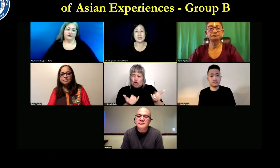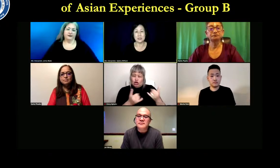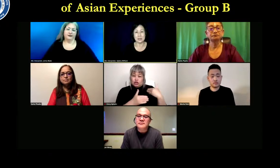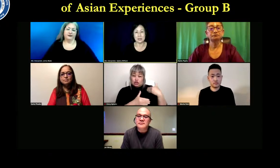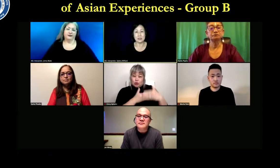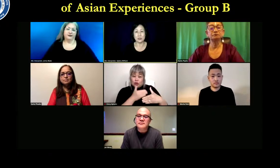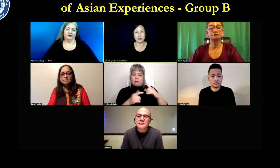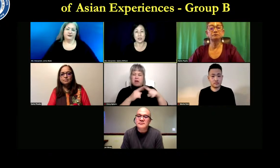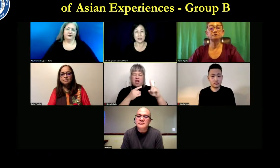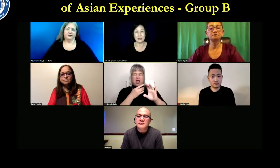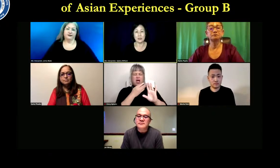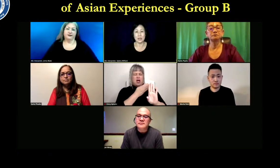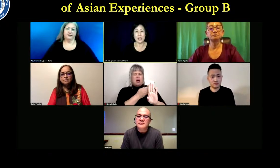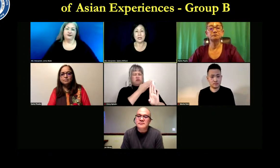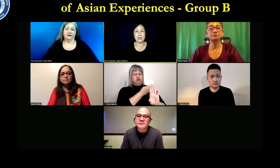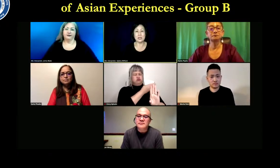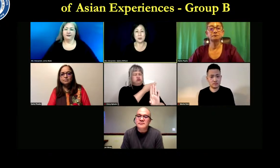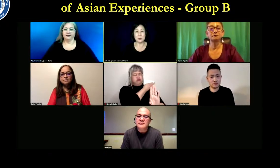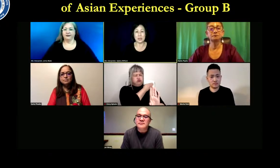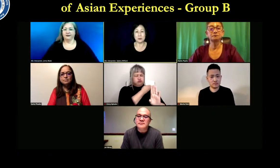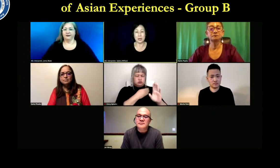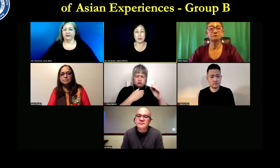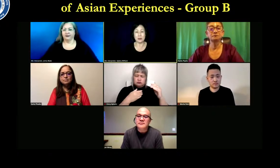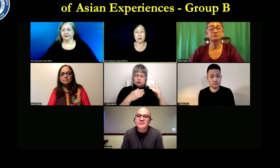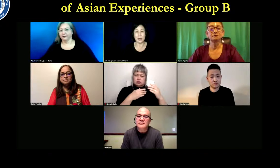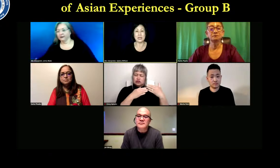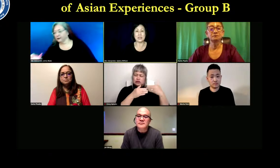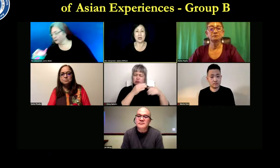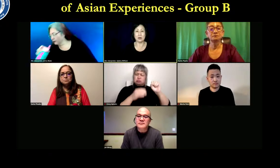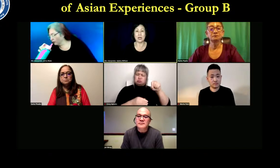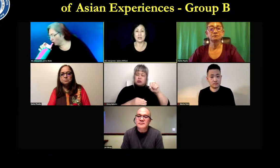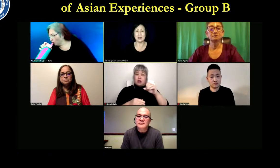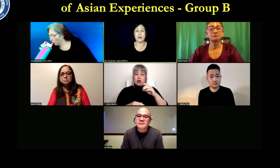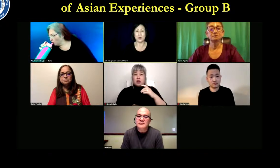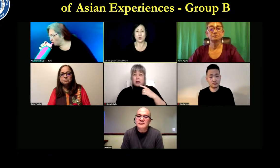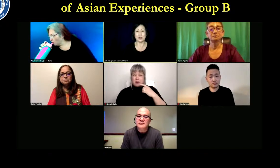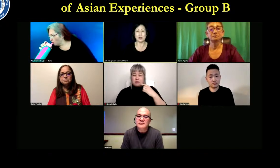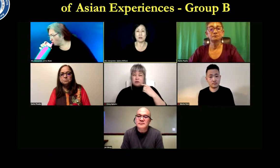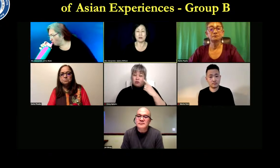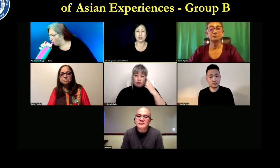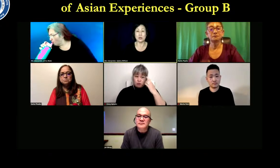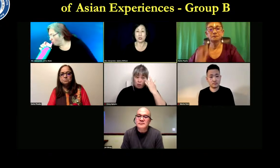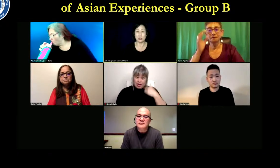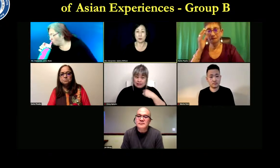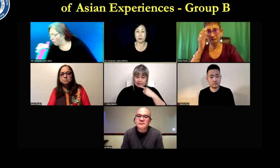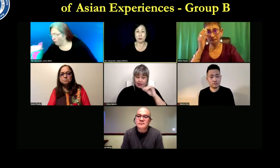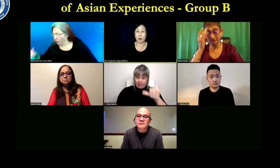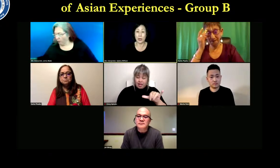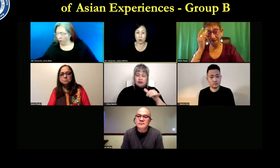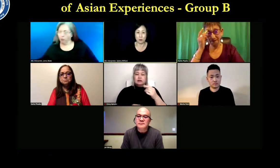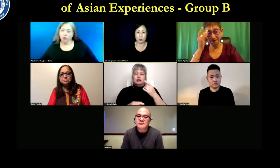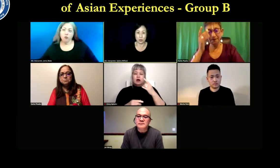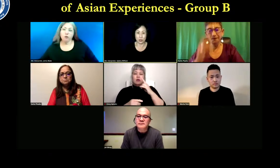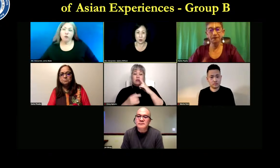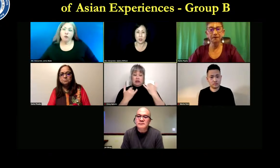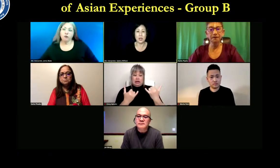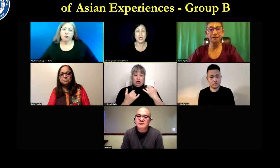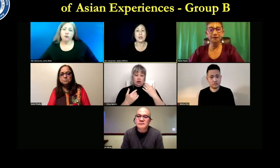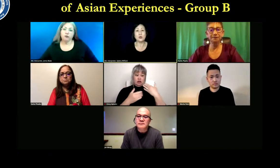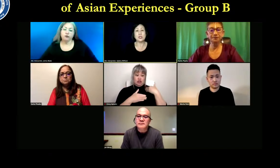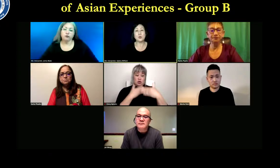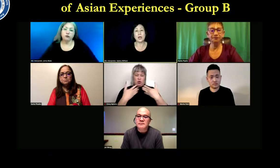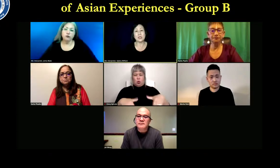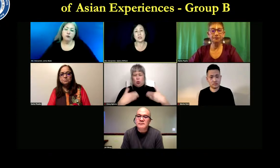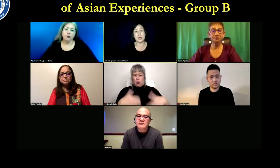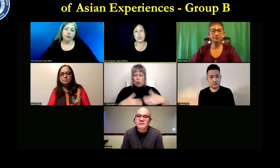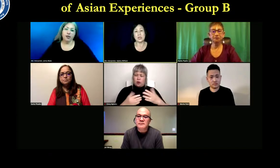still does exist currently, and it has been passed down. Of course, in the generations prior, more so.